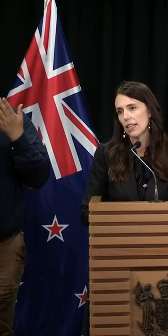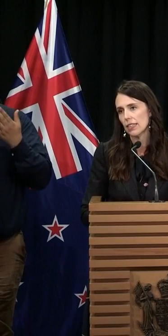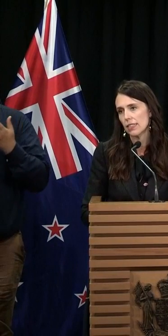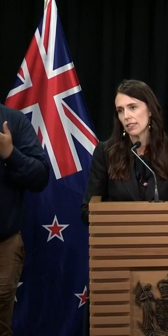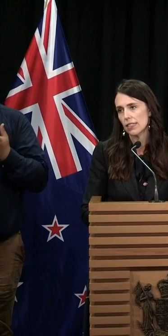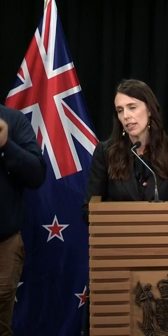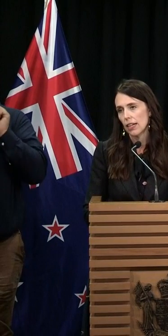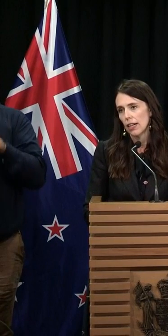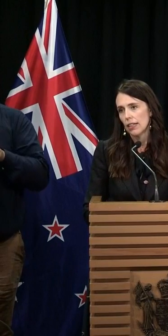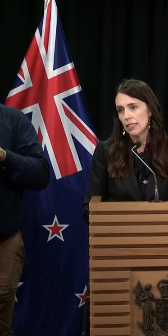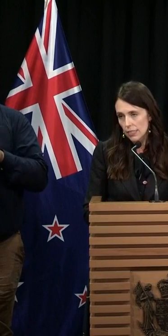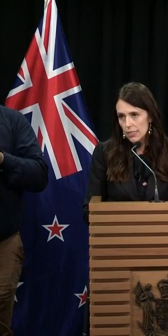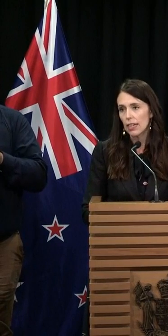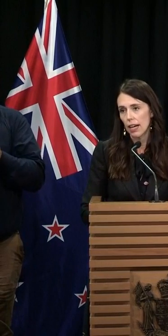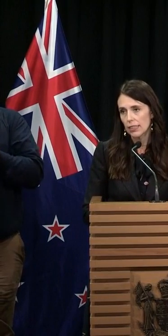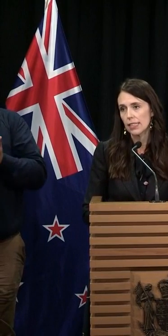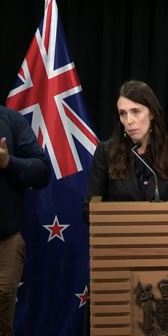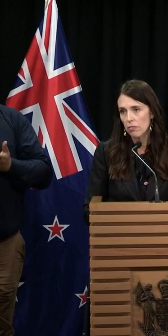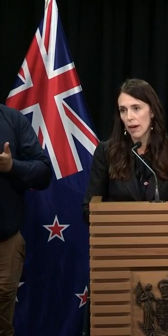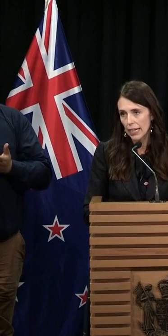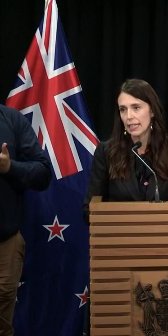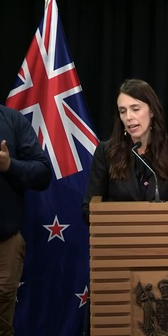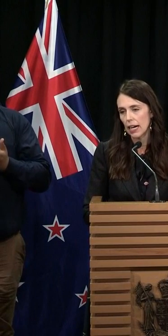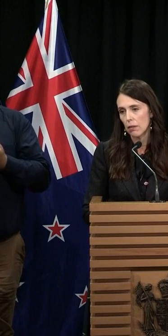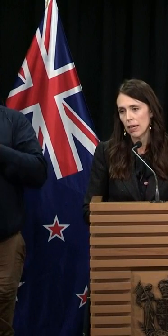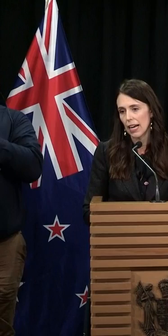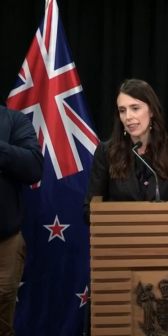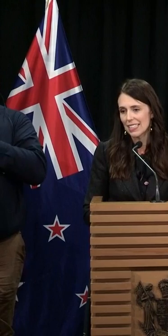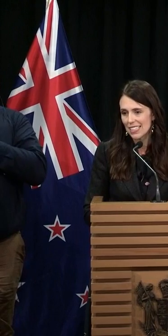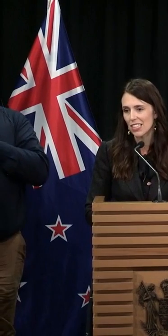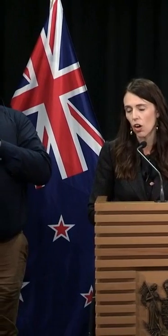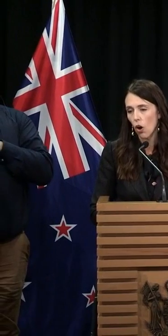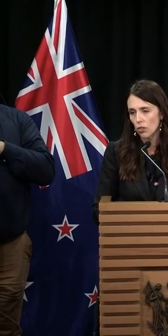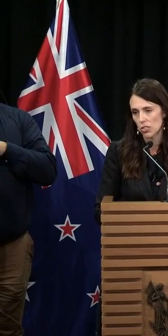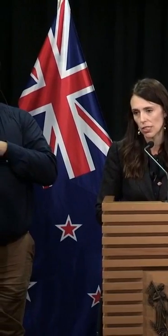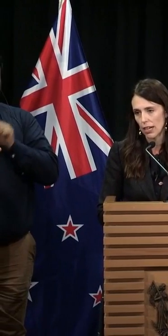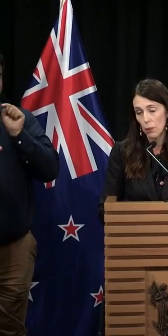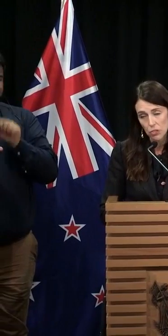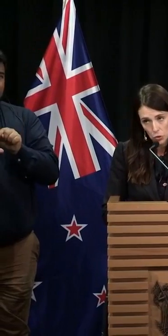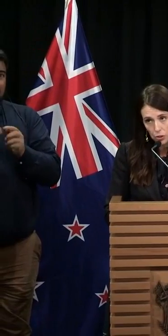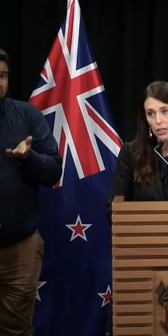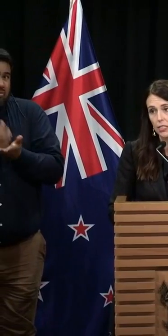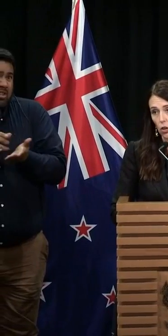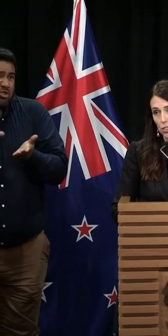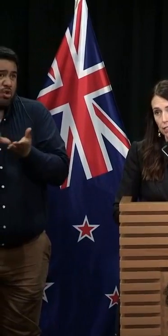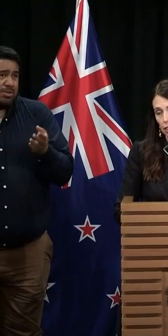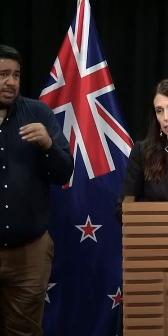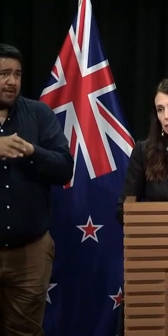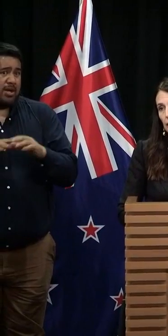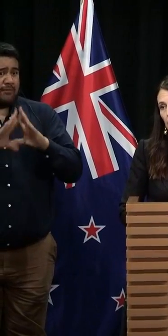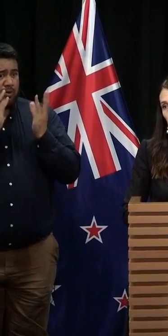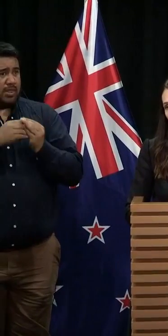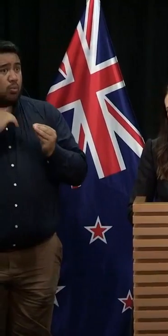recognise that this is a sum of money. This is the cost, and we've scrutinised the cost